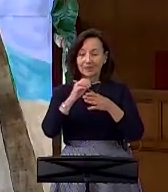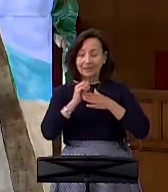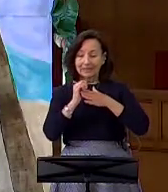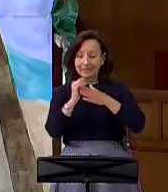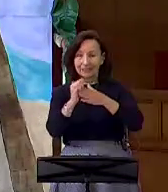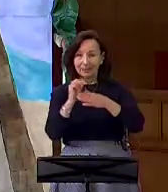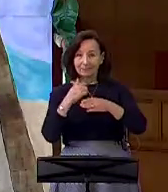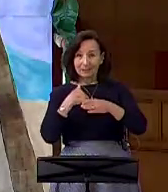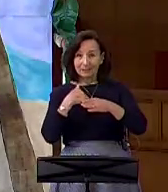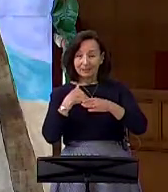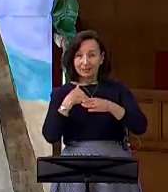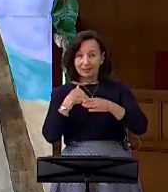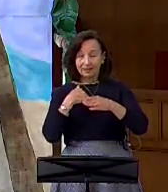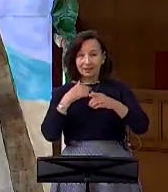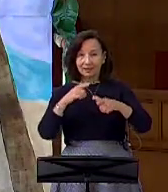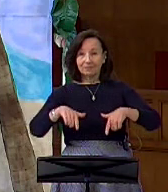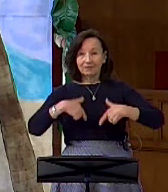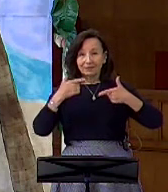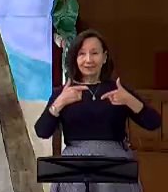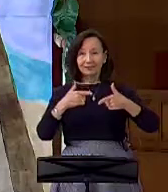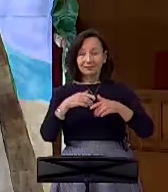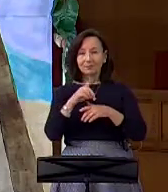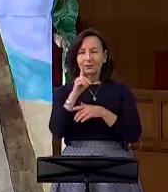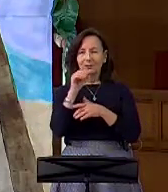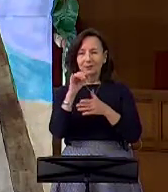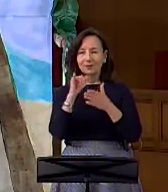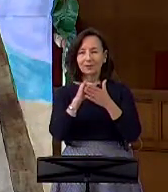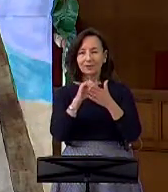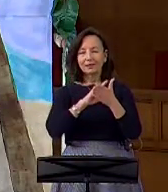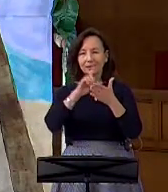walk. Will you do that for me this week?